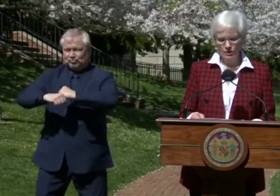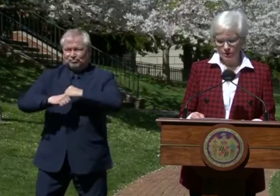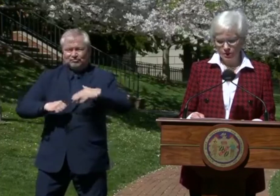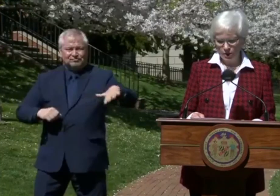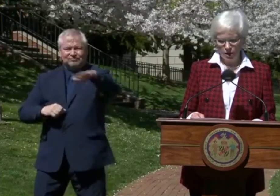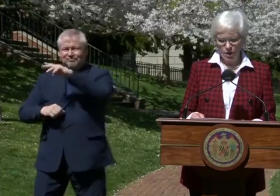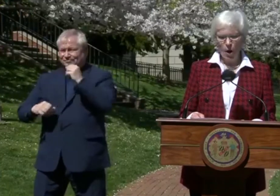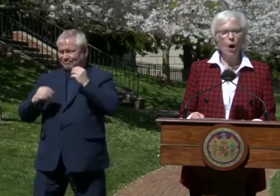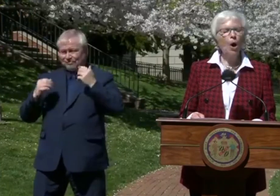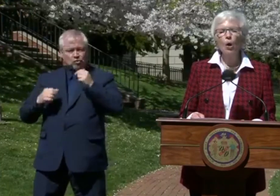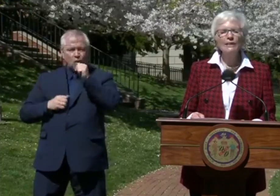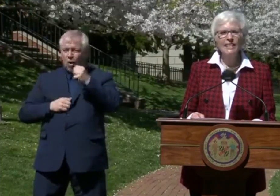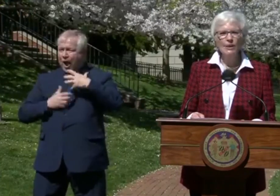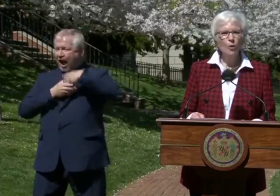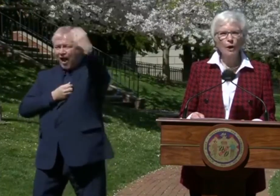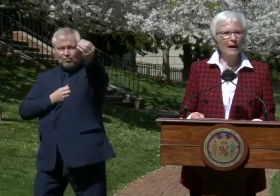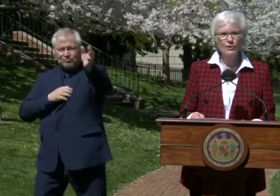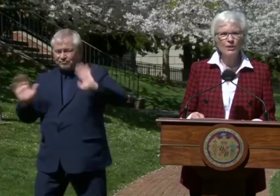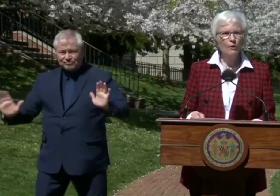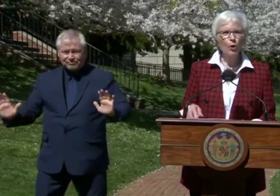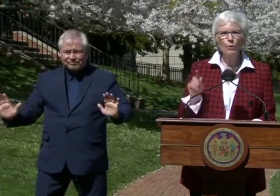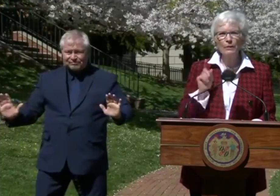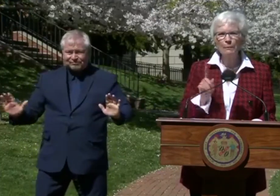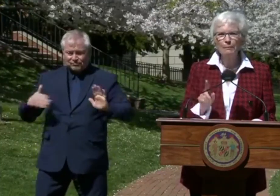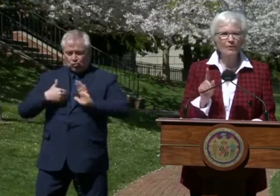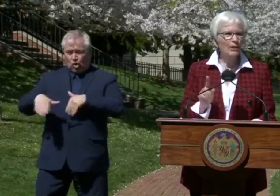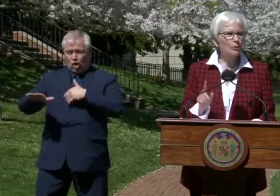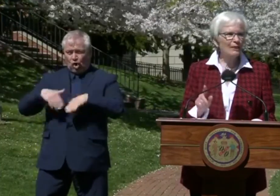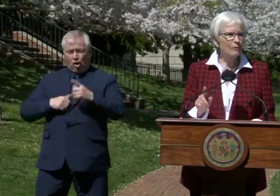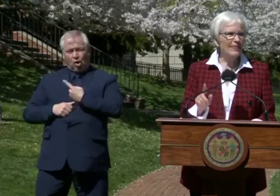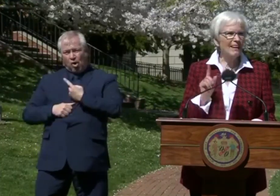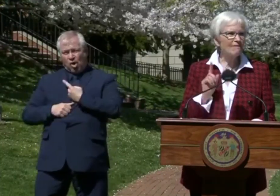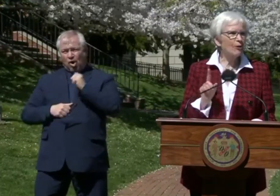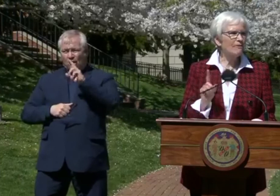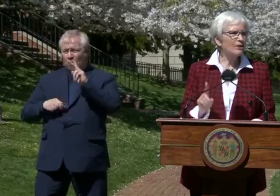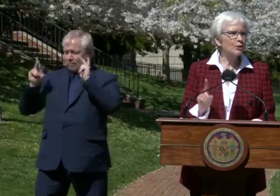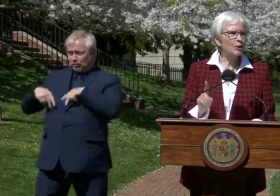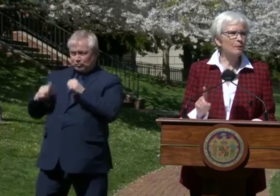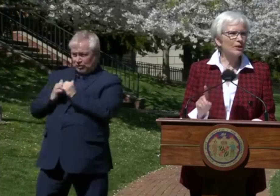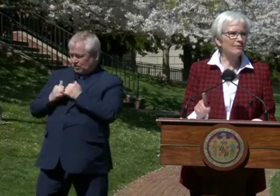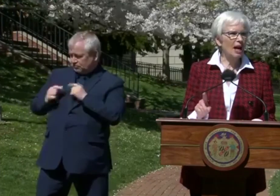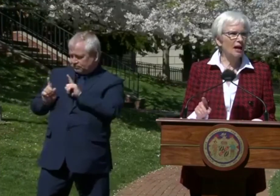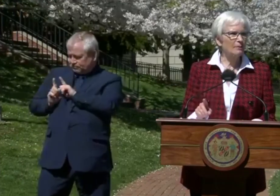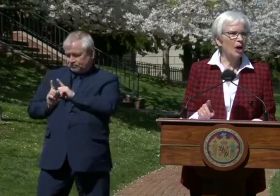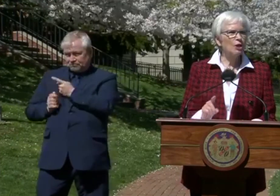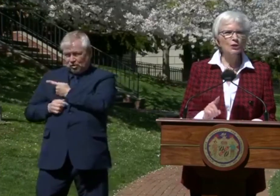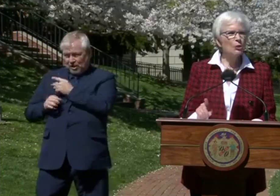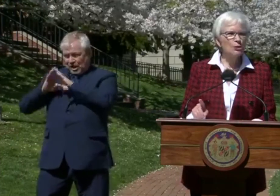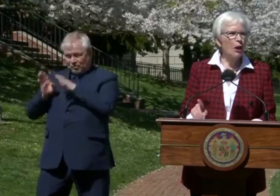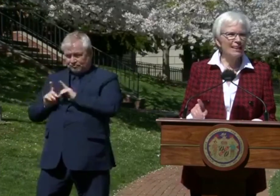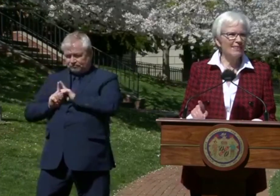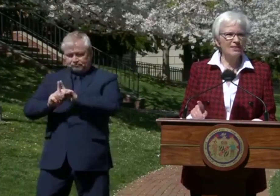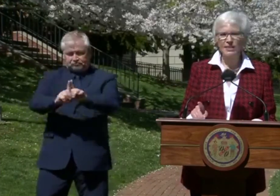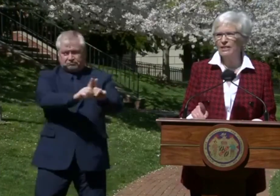out. Only take a walk by yourself or with the people that you live with and for a very short period of time. Don't